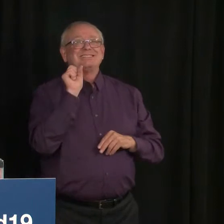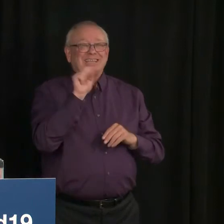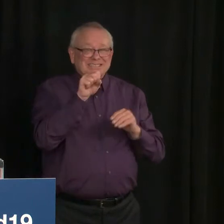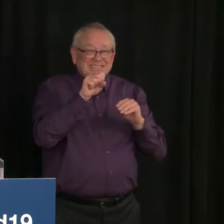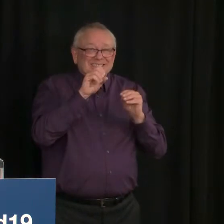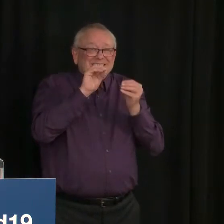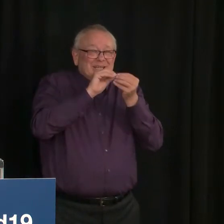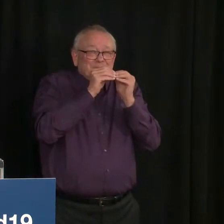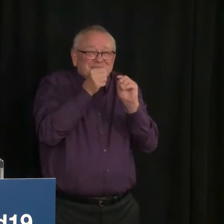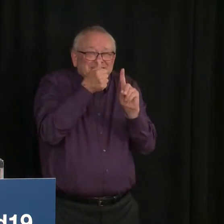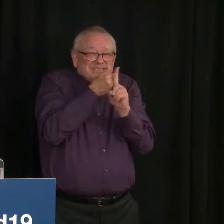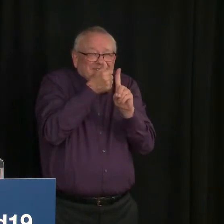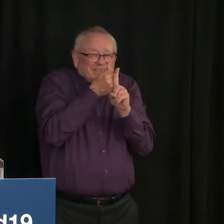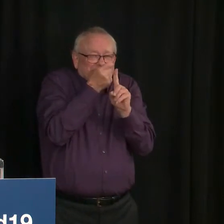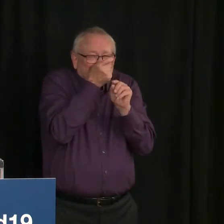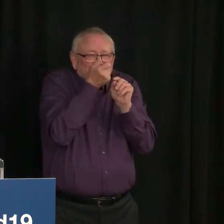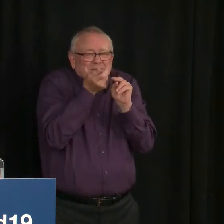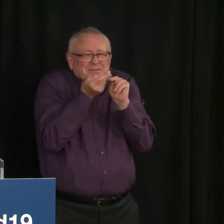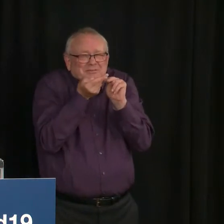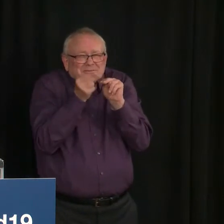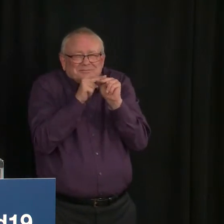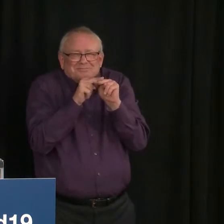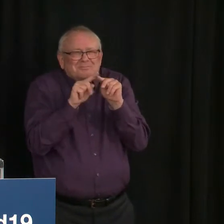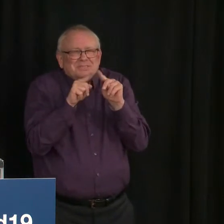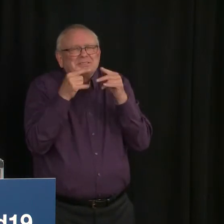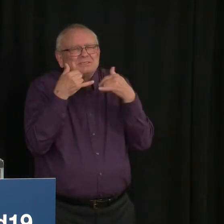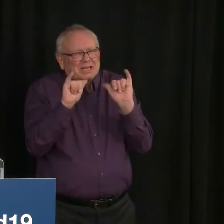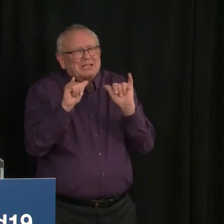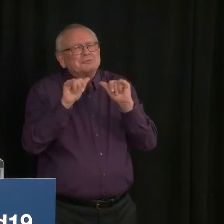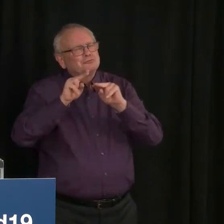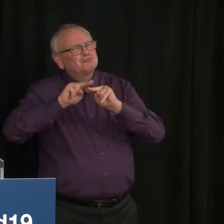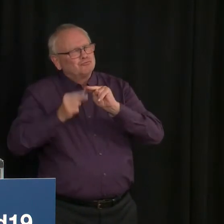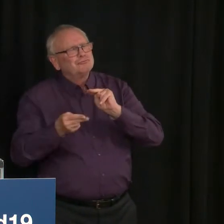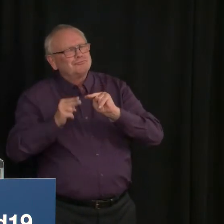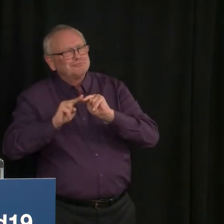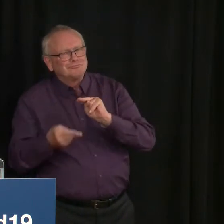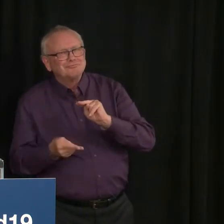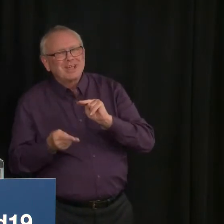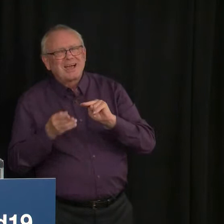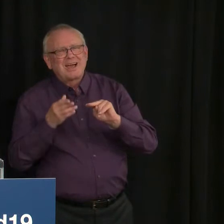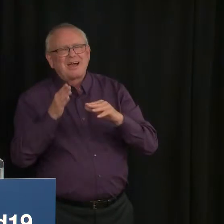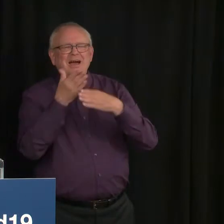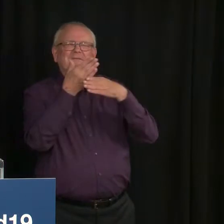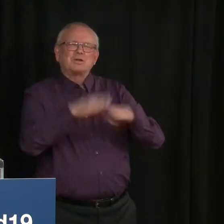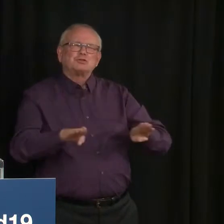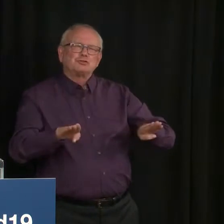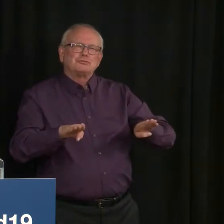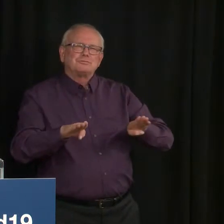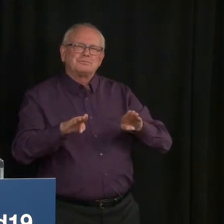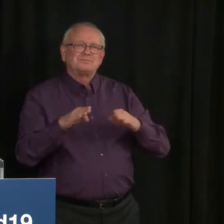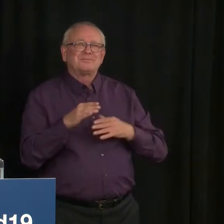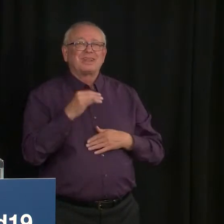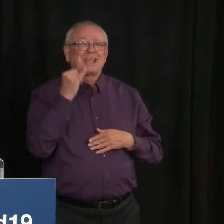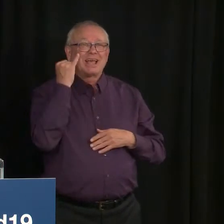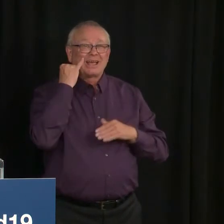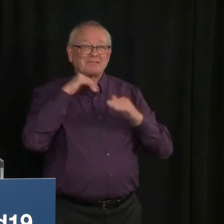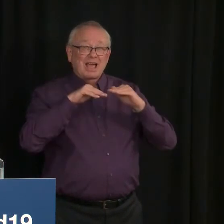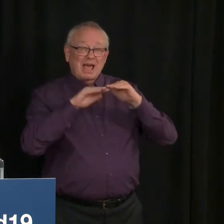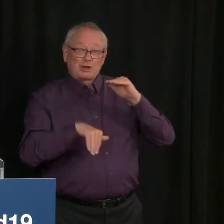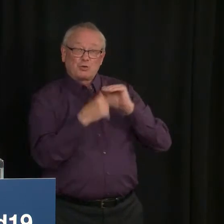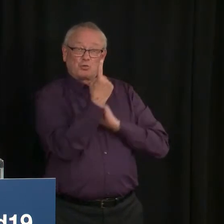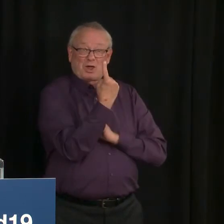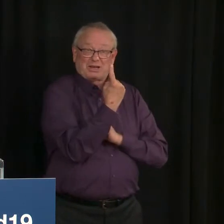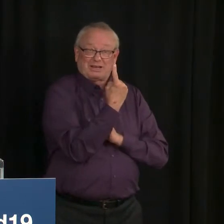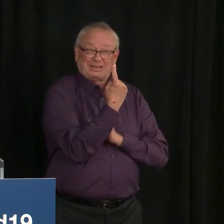dropping as quickly as we were before, but we are still dropping. So again, though, that is a measure just of overall cases. It's not a metric that looks